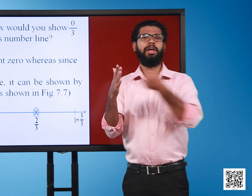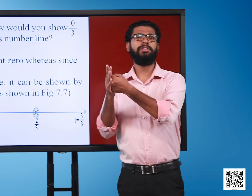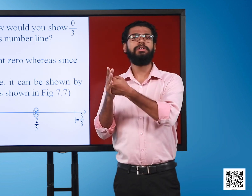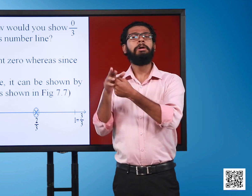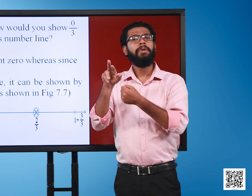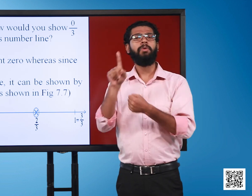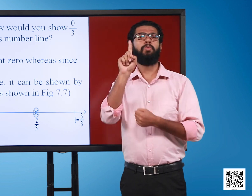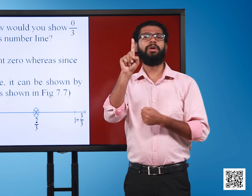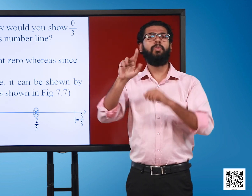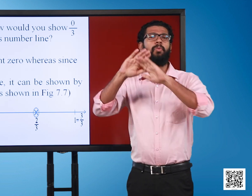by the point 1.